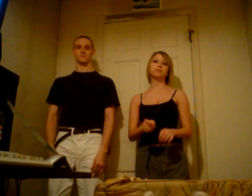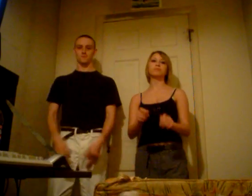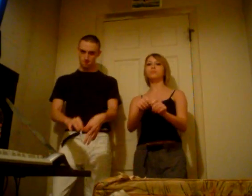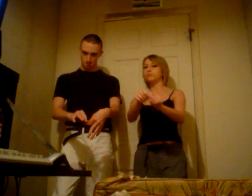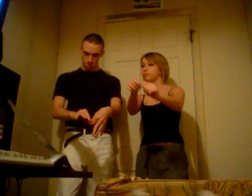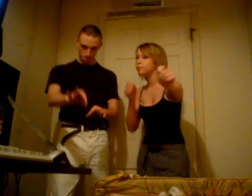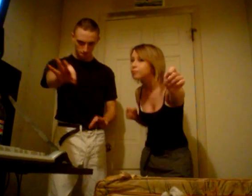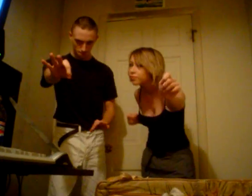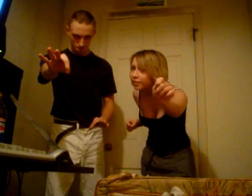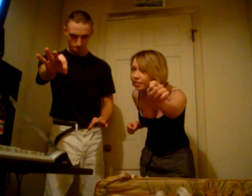Torn